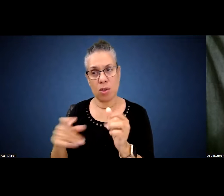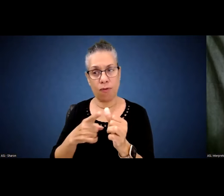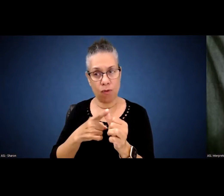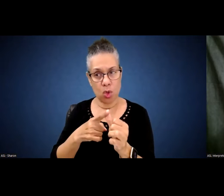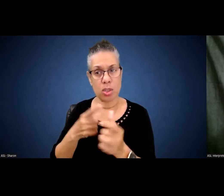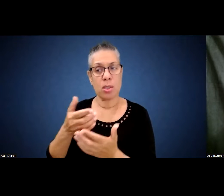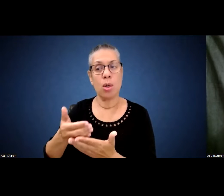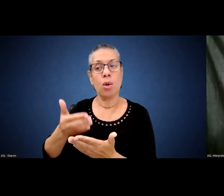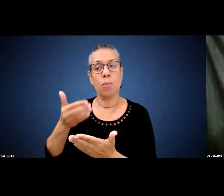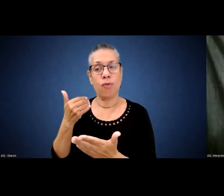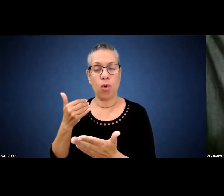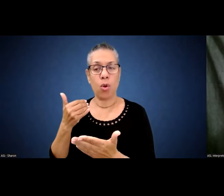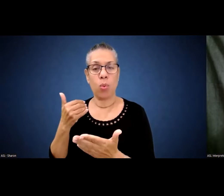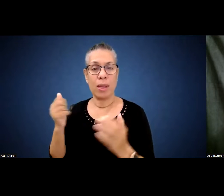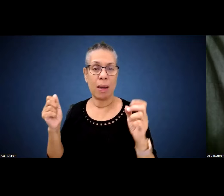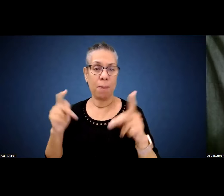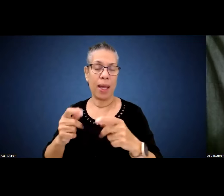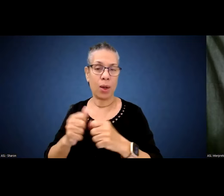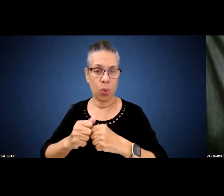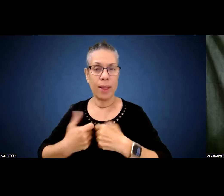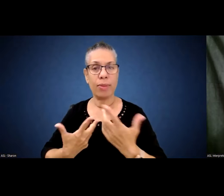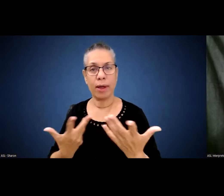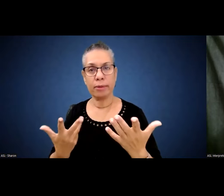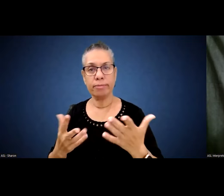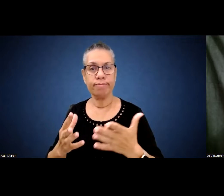we, come back with concrete pieces.